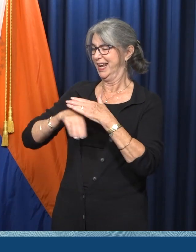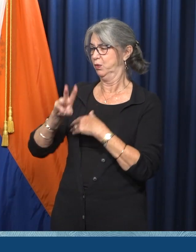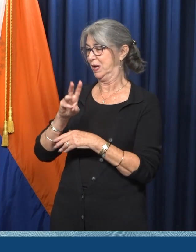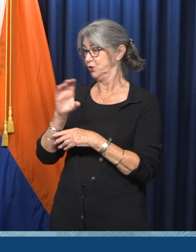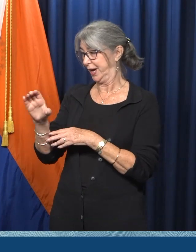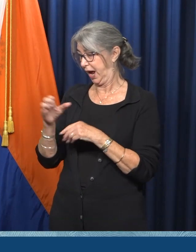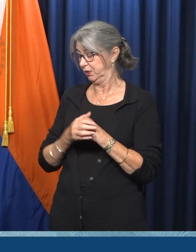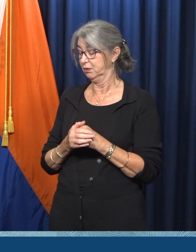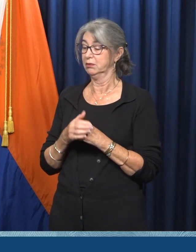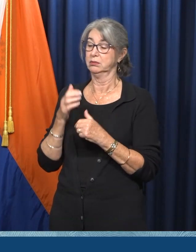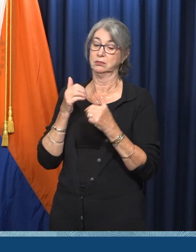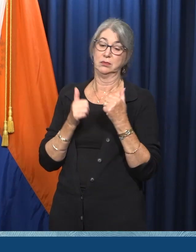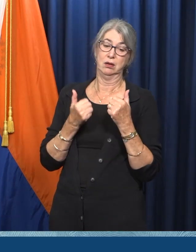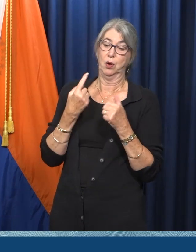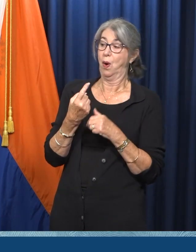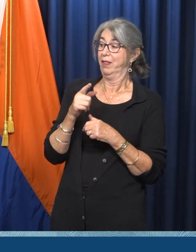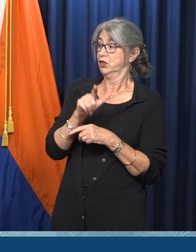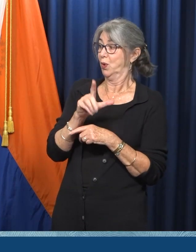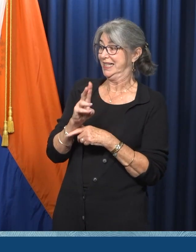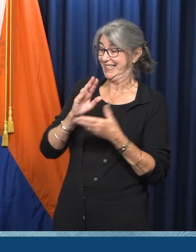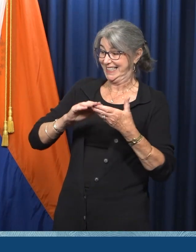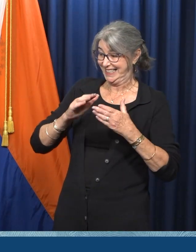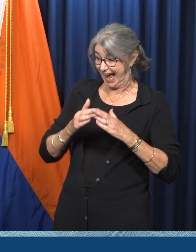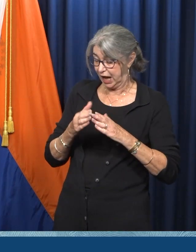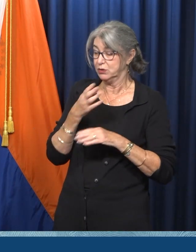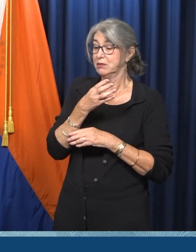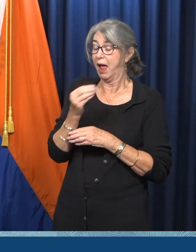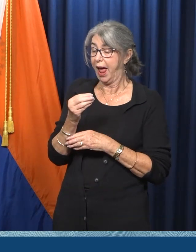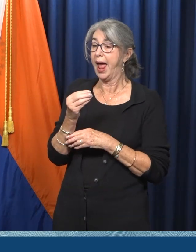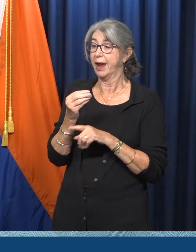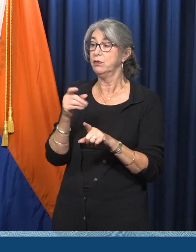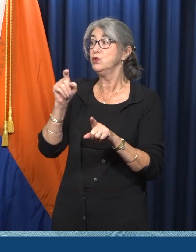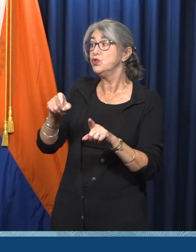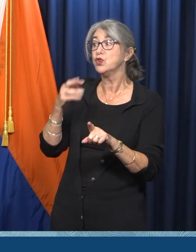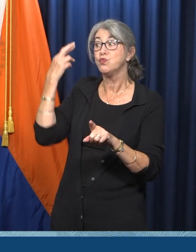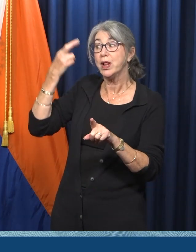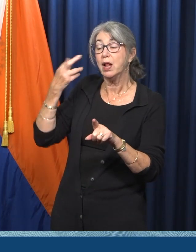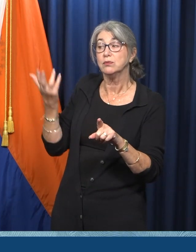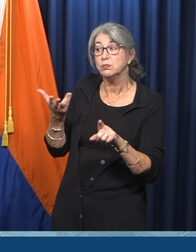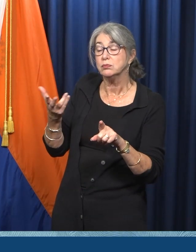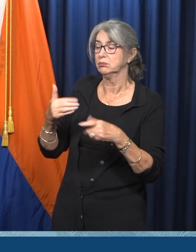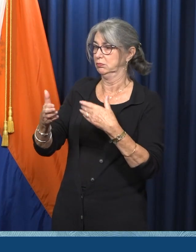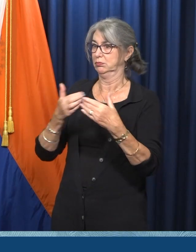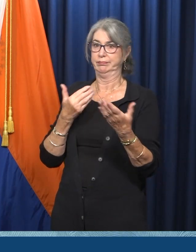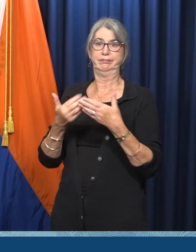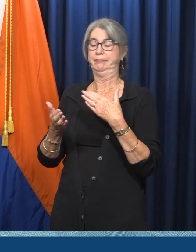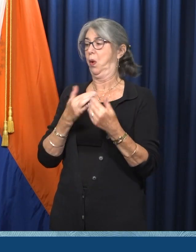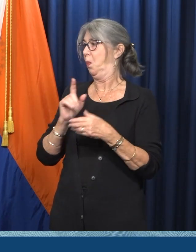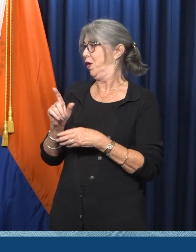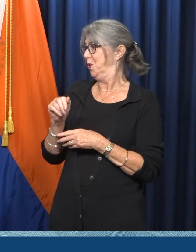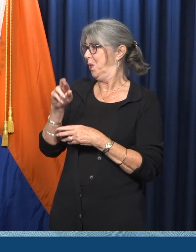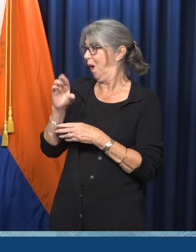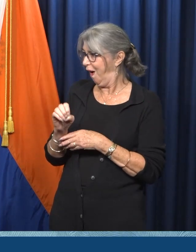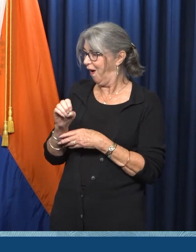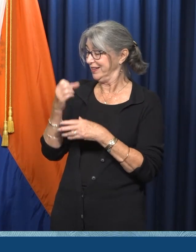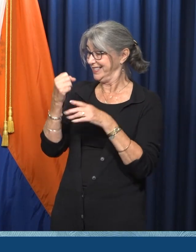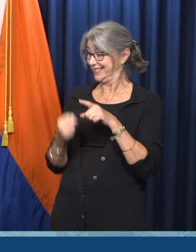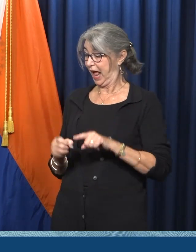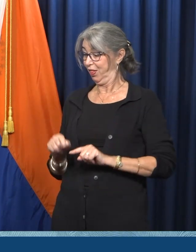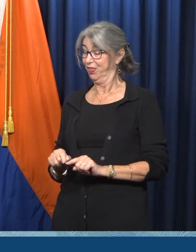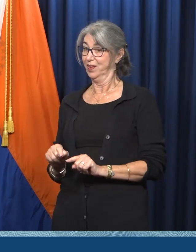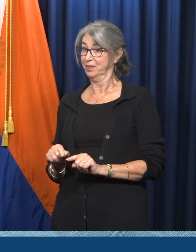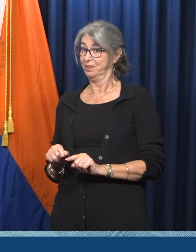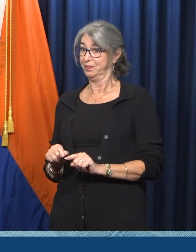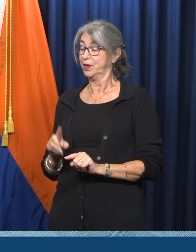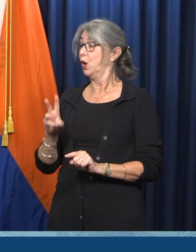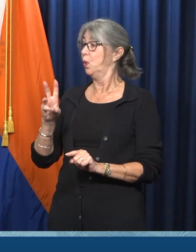Westchester County, one of the 26 towns, and you should realize no matter where you are south, that